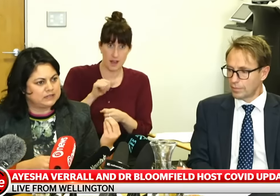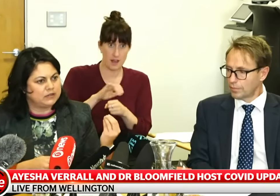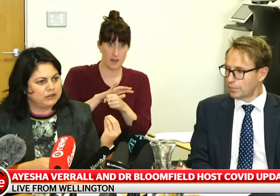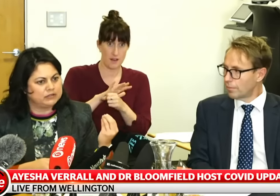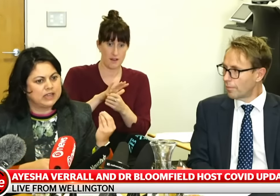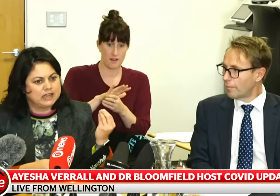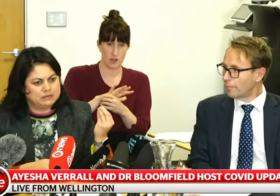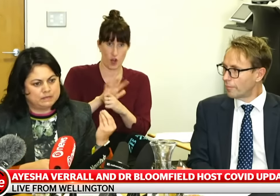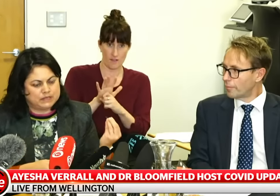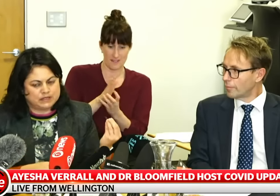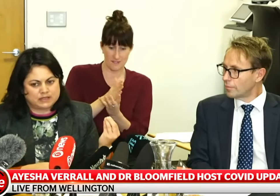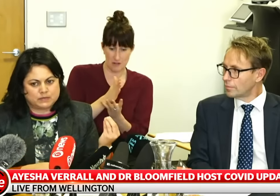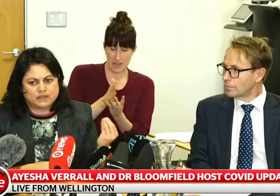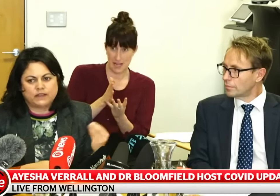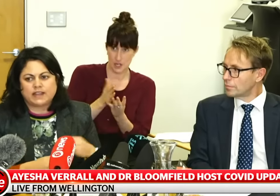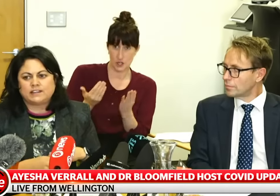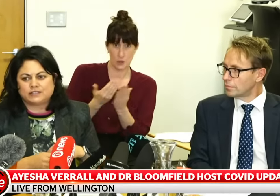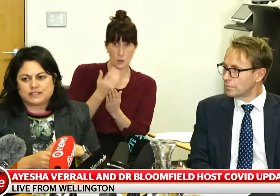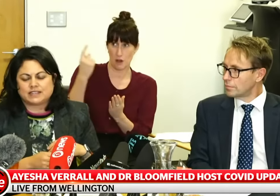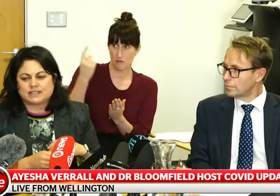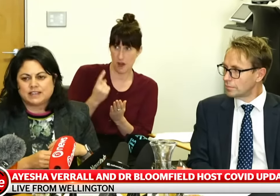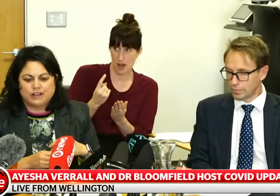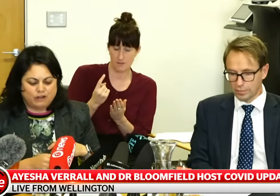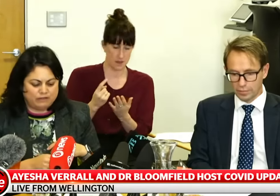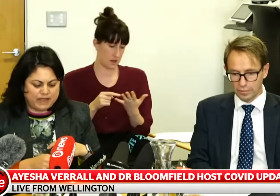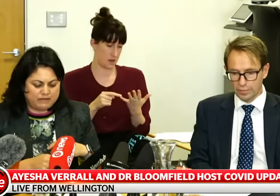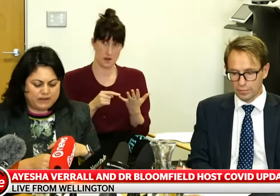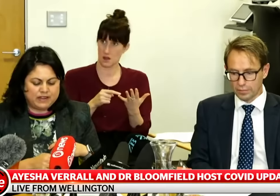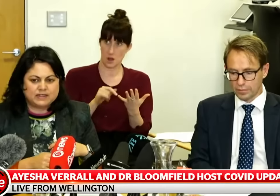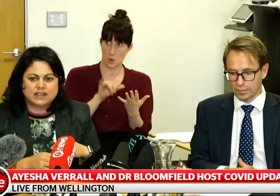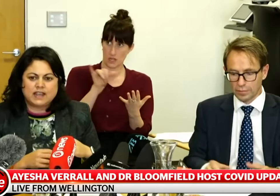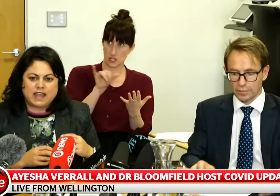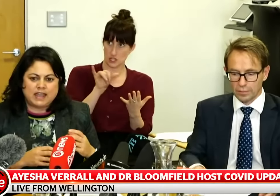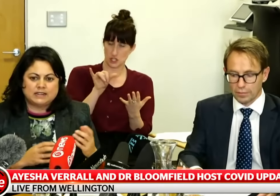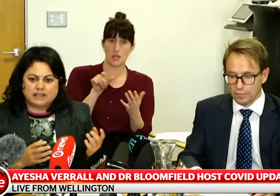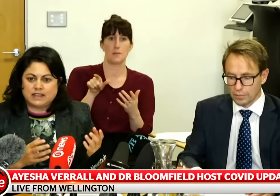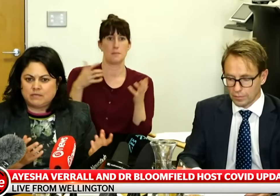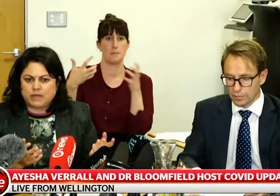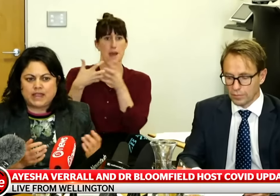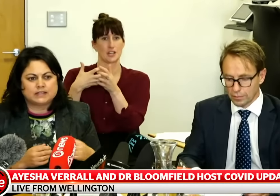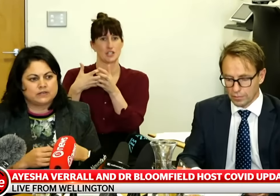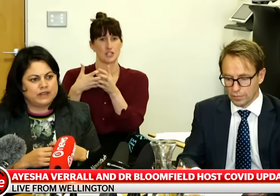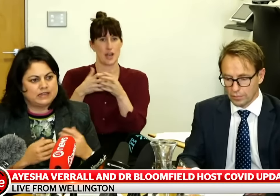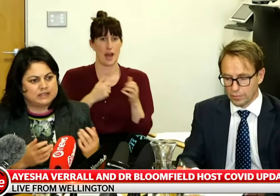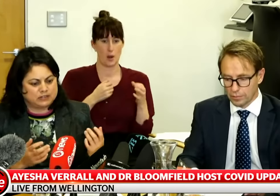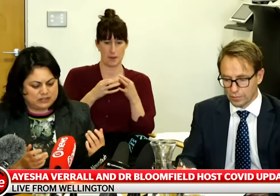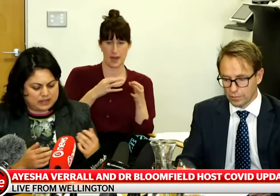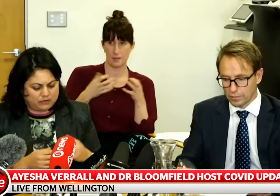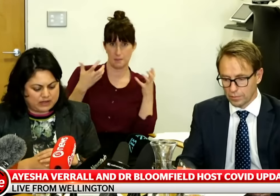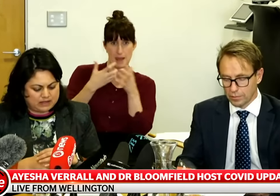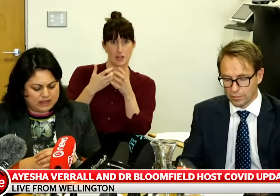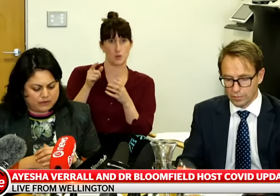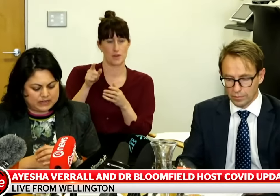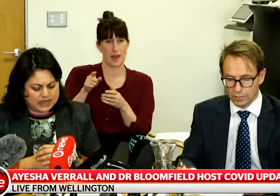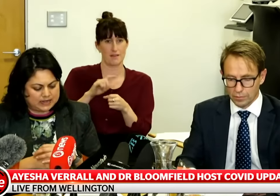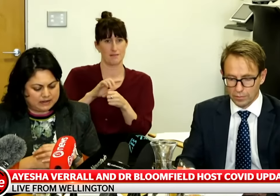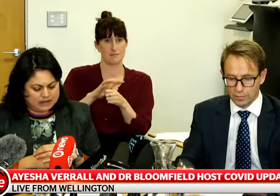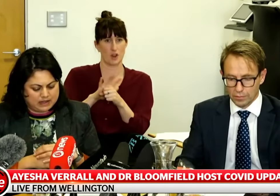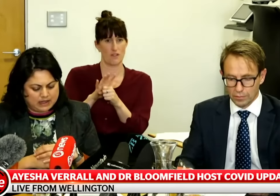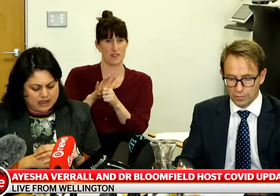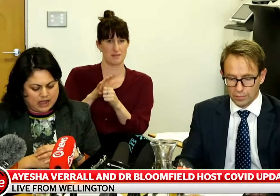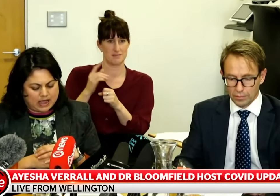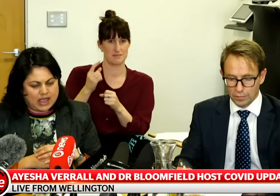basis based on those specific characteristics of that variant and the impacts of any decisions that we